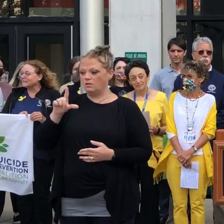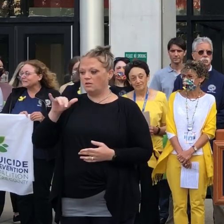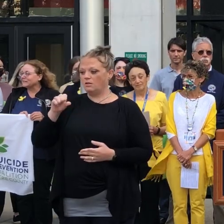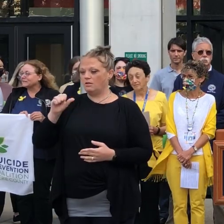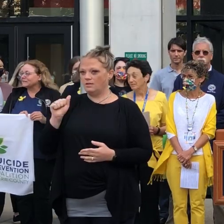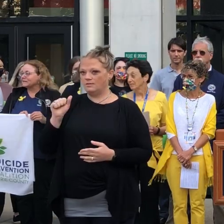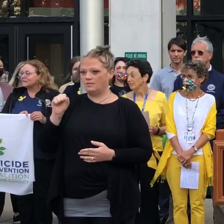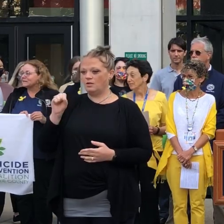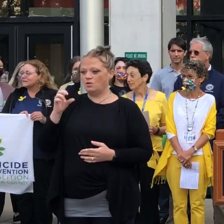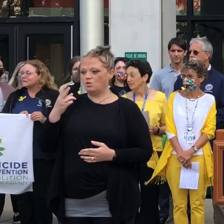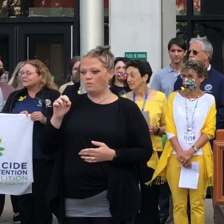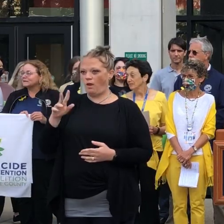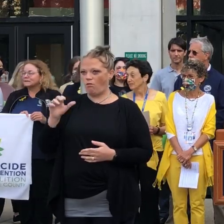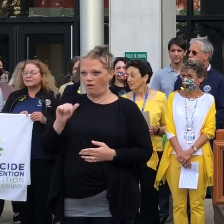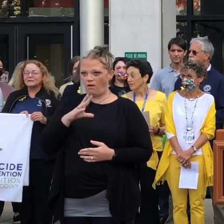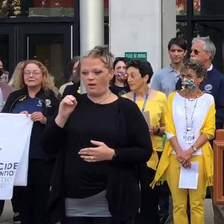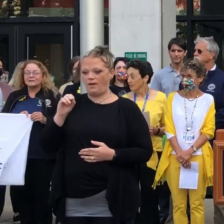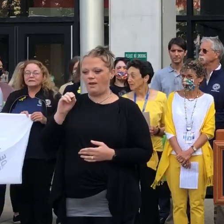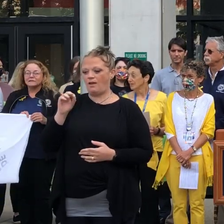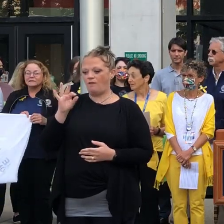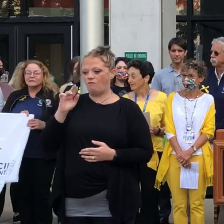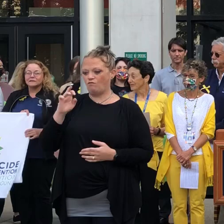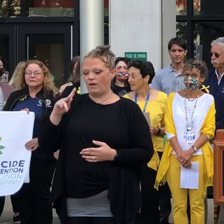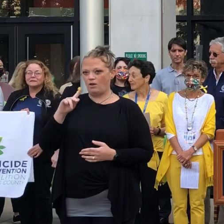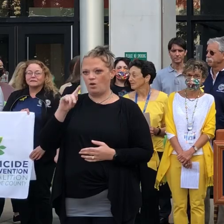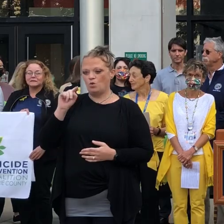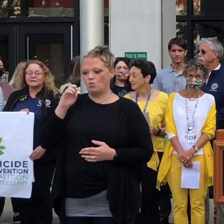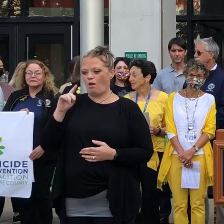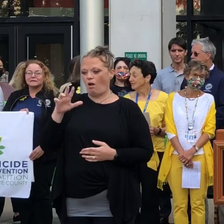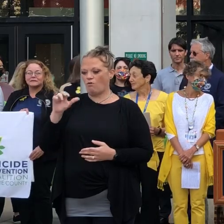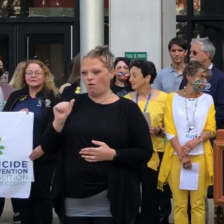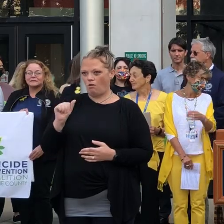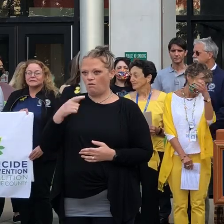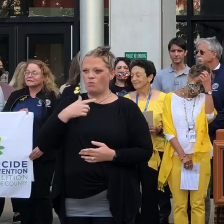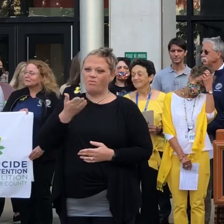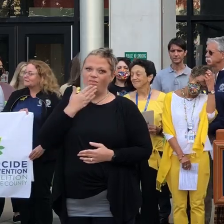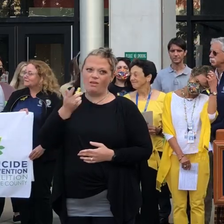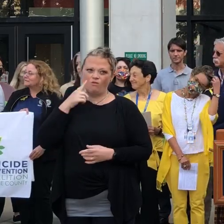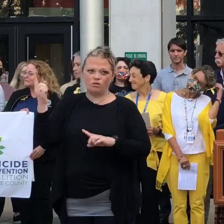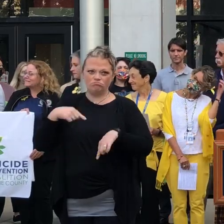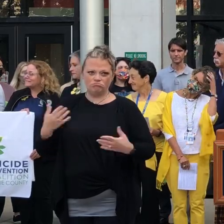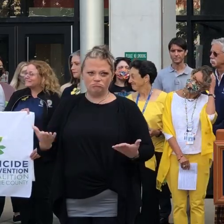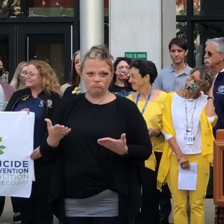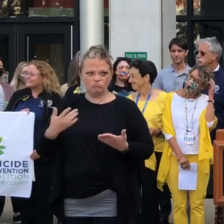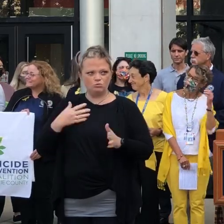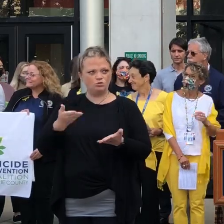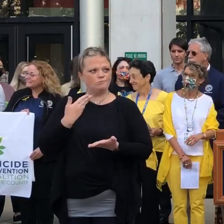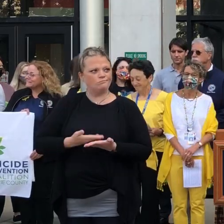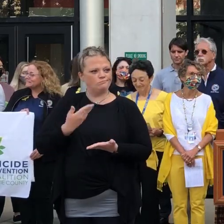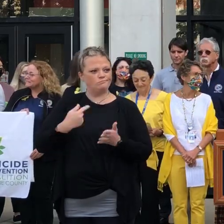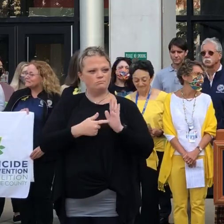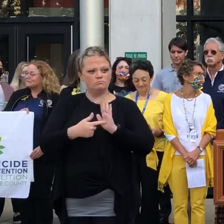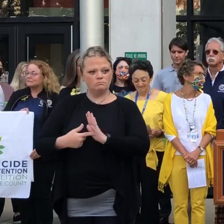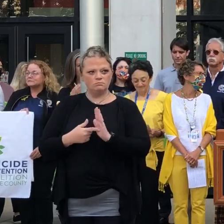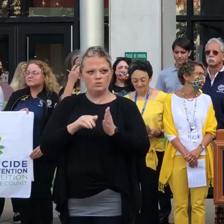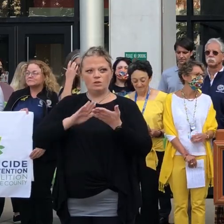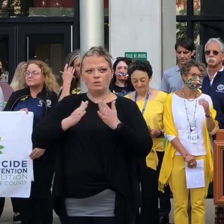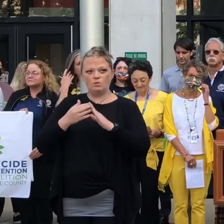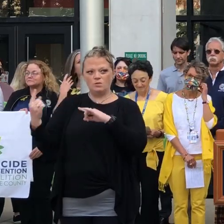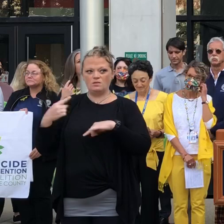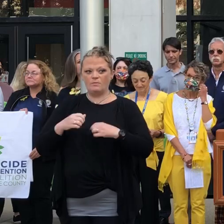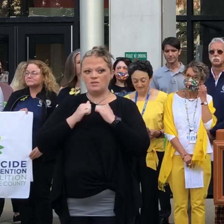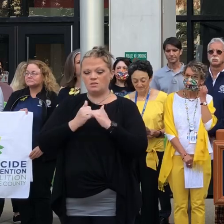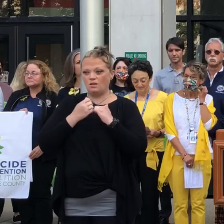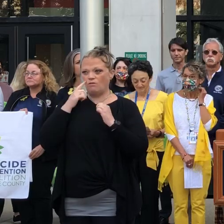Shamera and Frank Tadaro. So thank you, legislators, for being here. And it just goes to show the community that is coming together for a